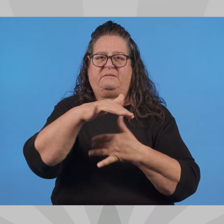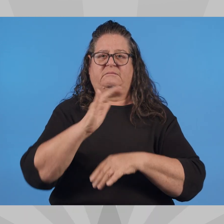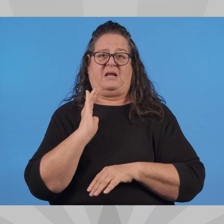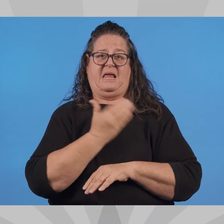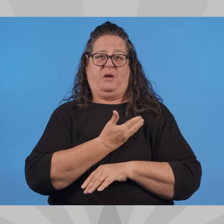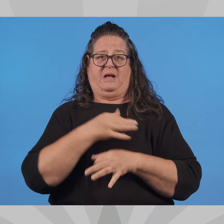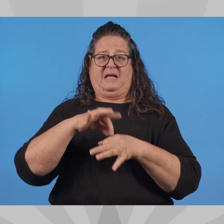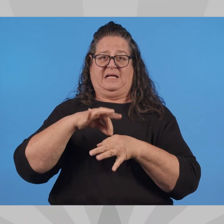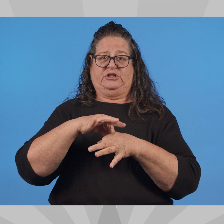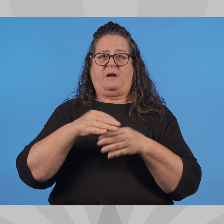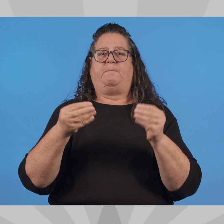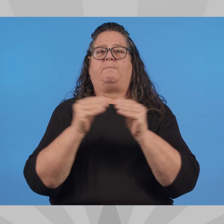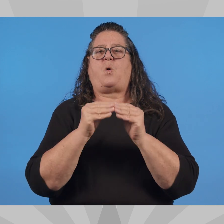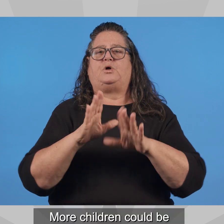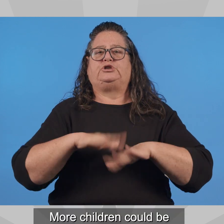elections.